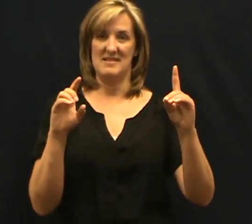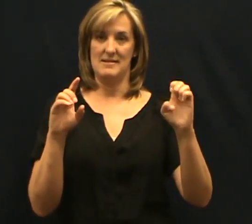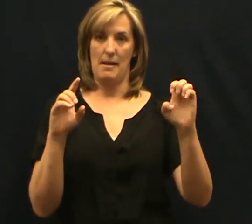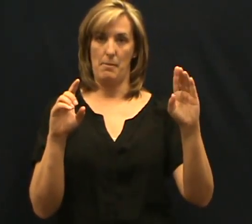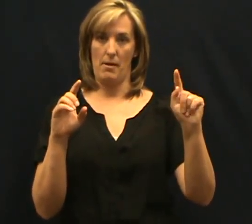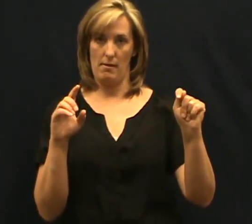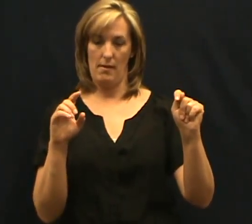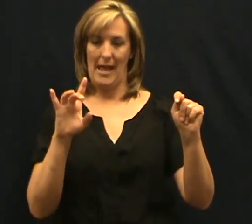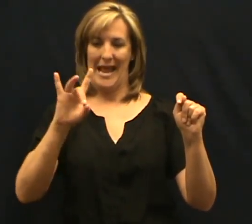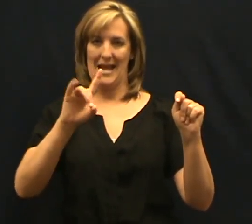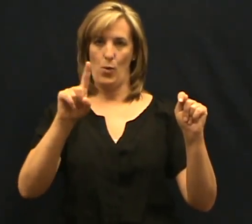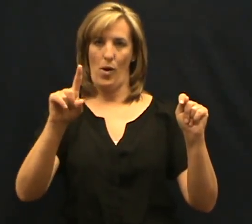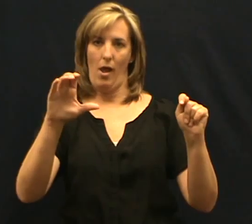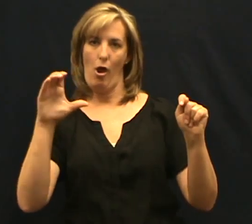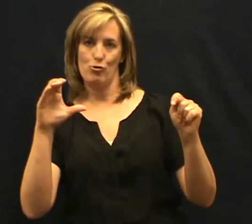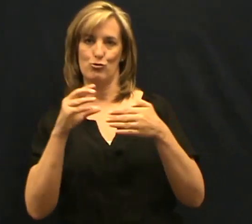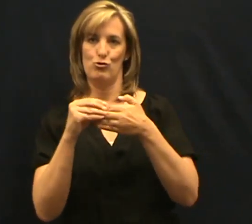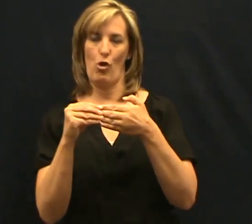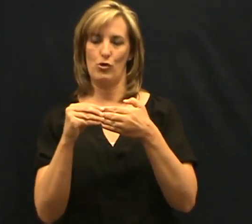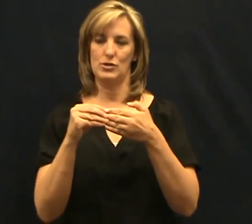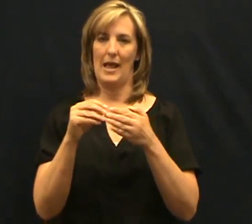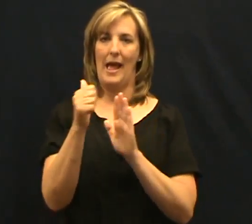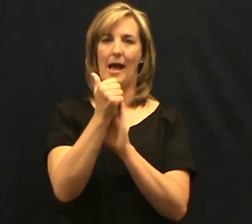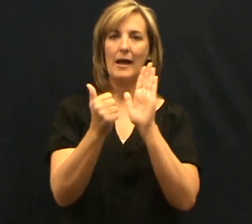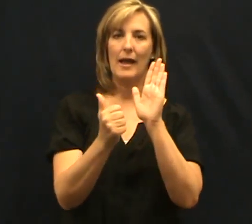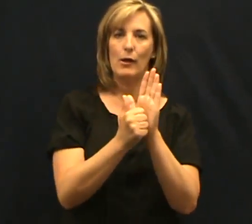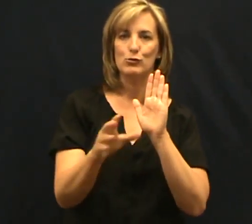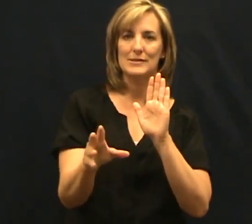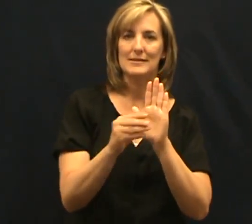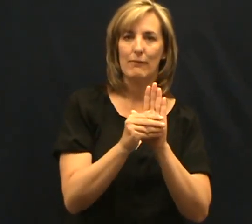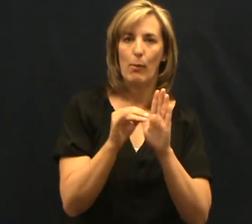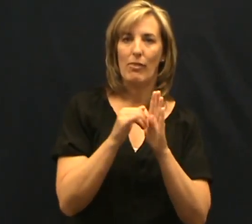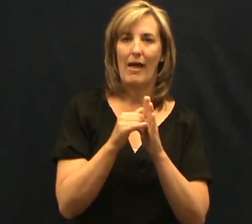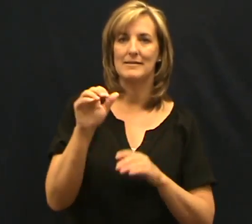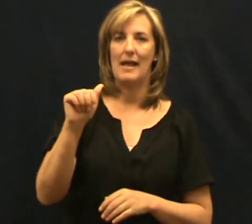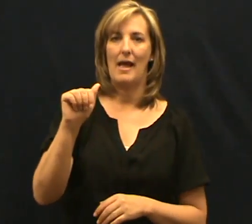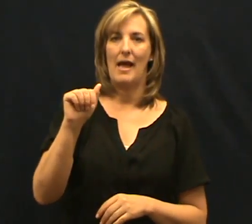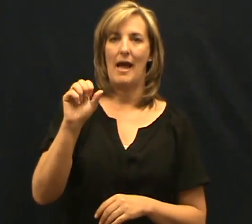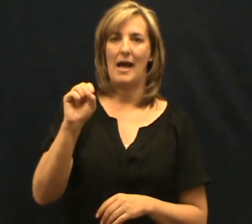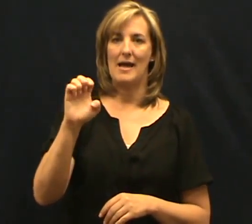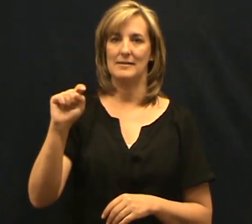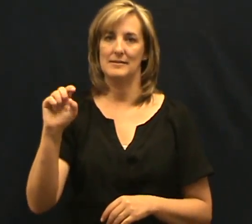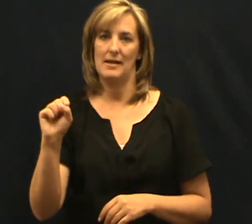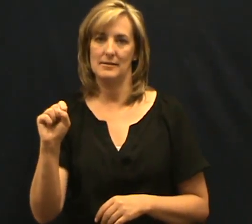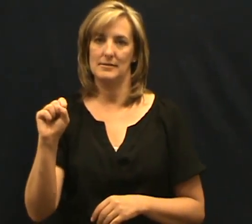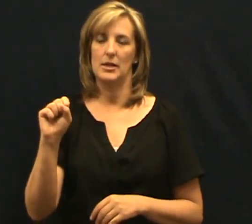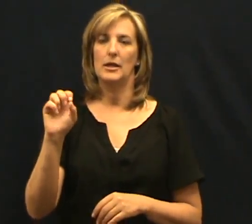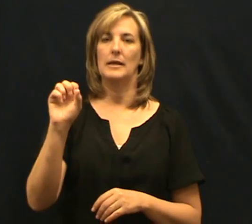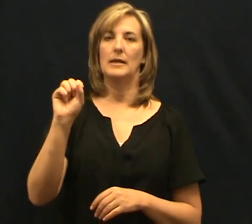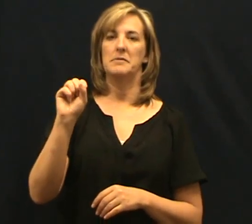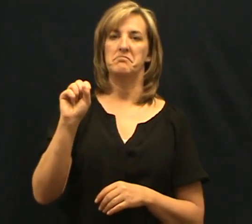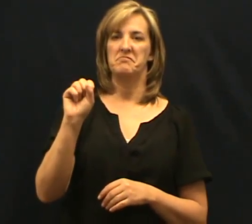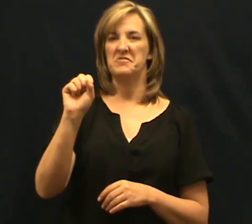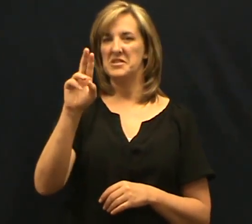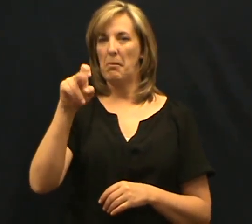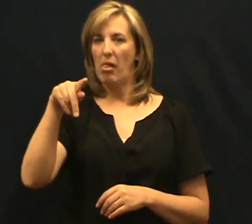$8,100. Accounts receivable is an asset. Same story applies. Supplies is an asset, normally a debit balance.